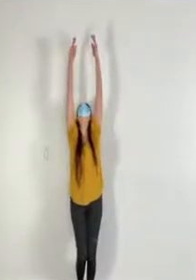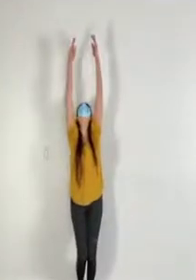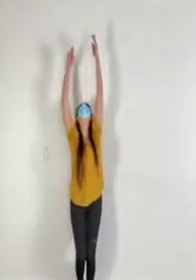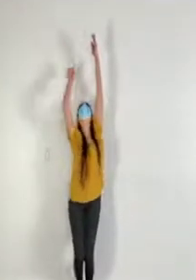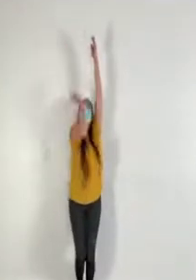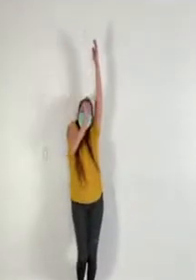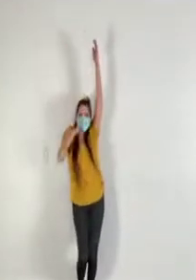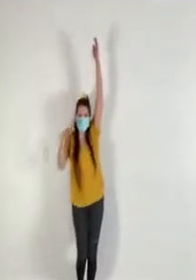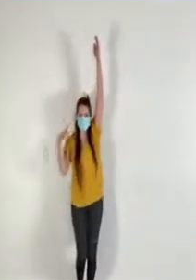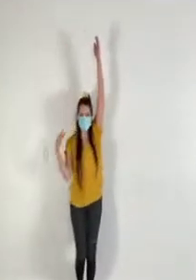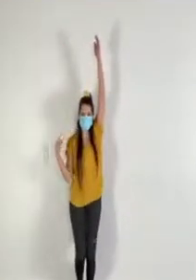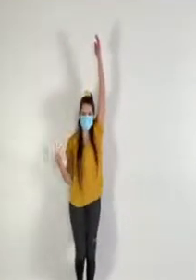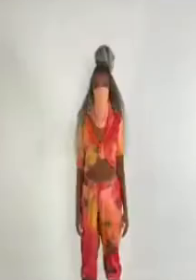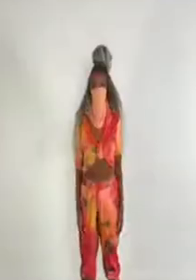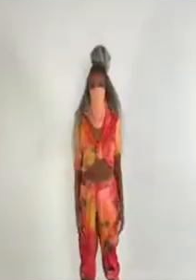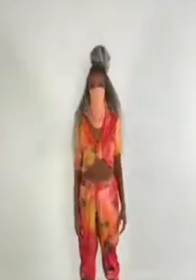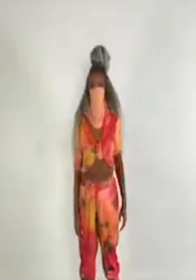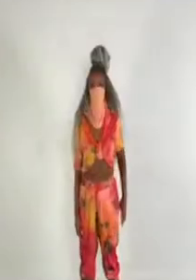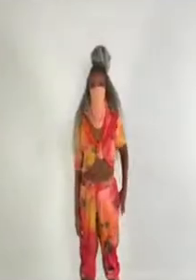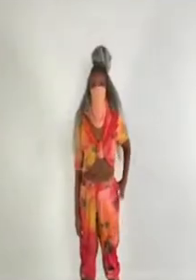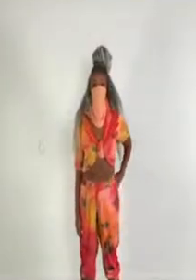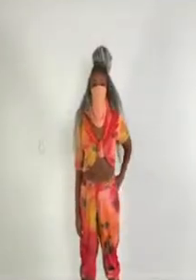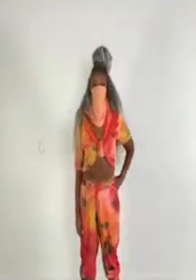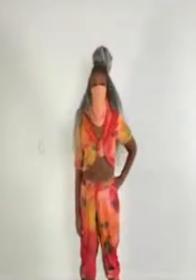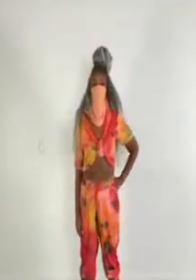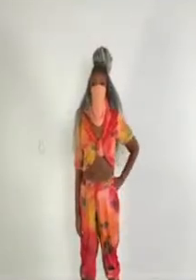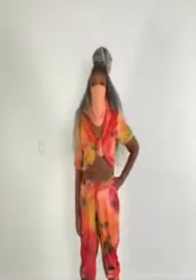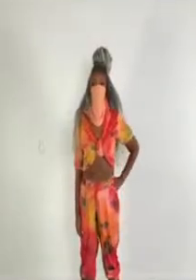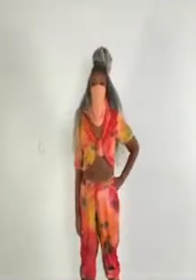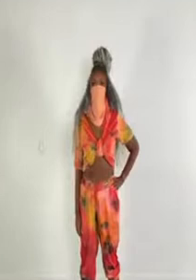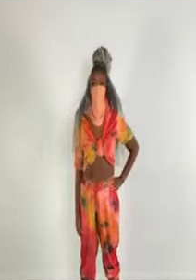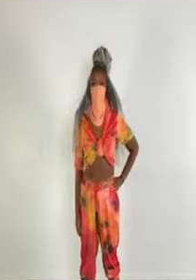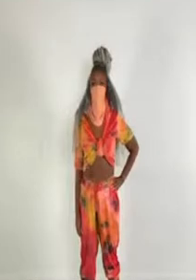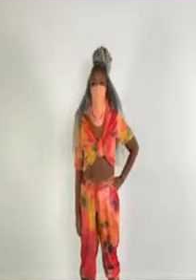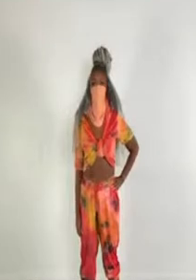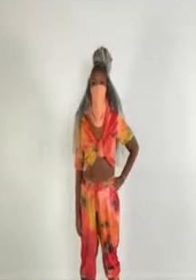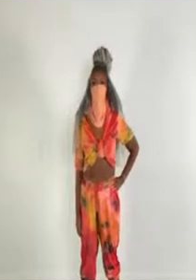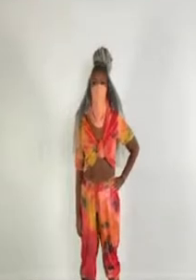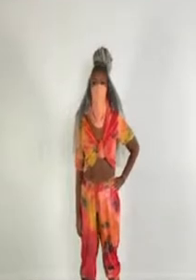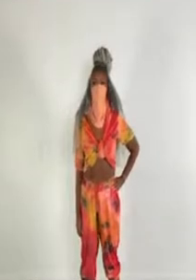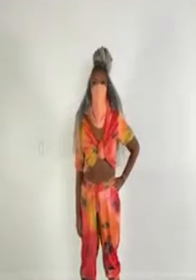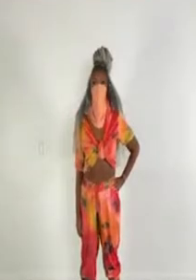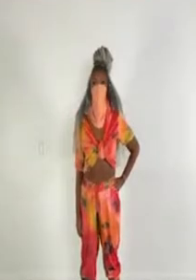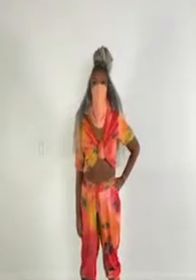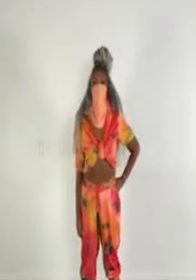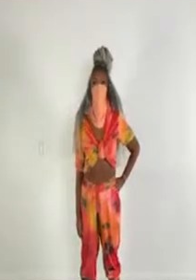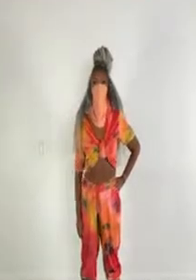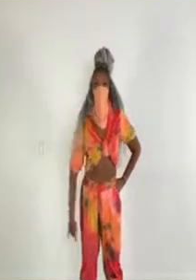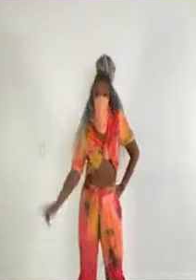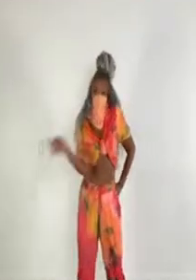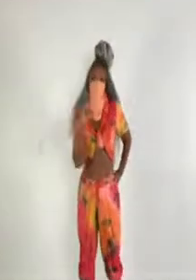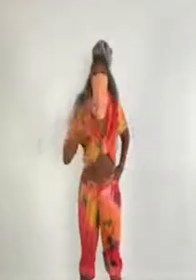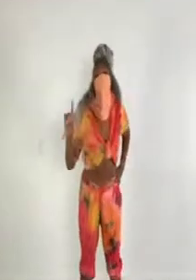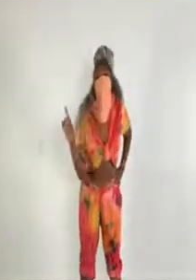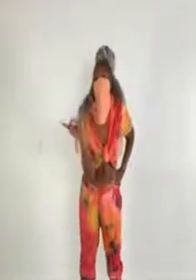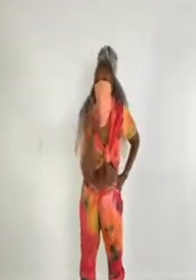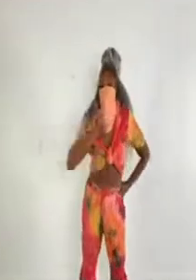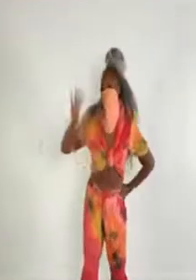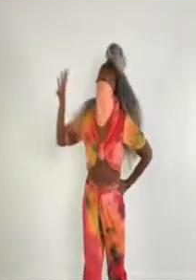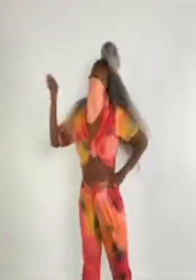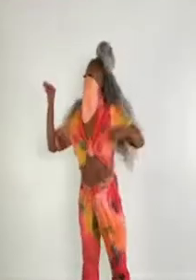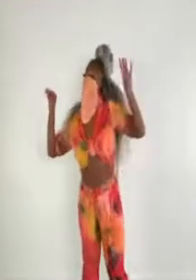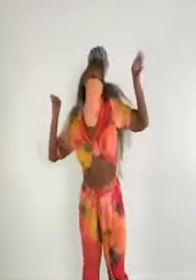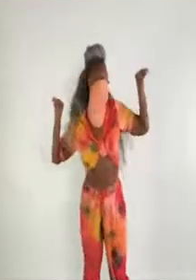Undeniable, the good life. No one contended with anything I had to say in the morning staff meeting. The boss